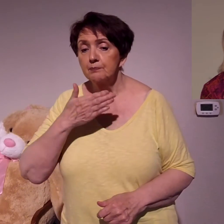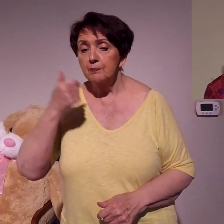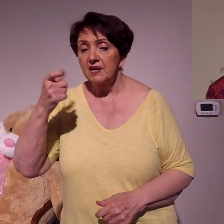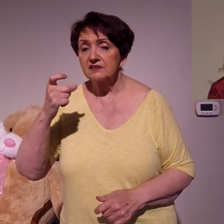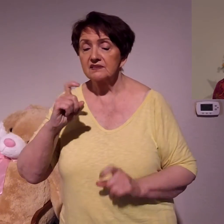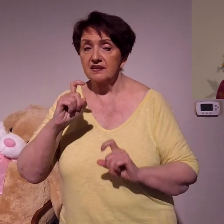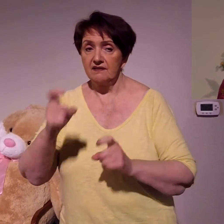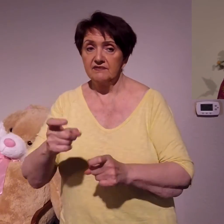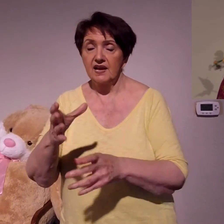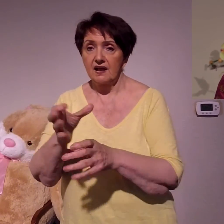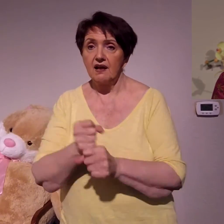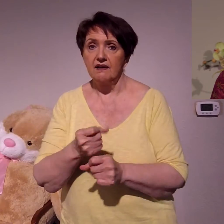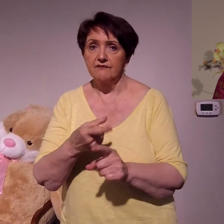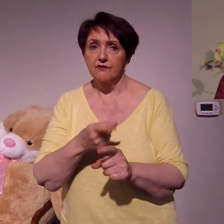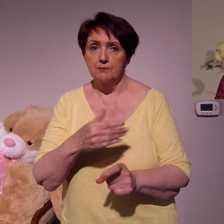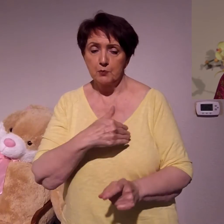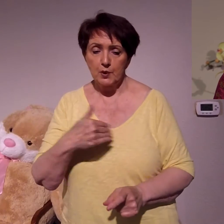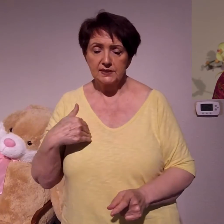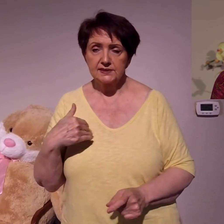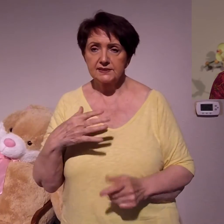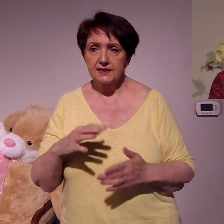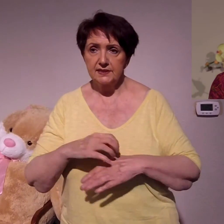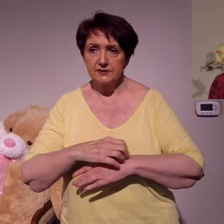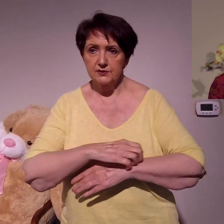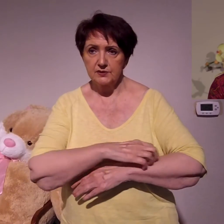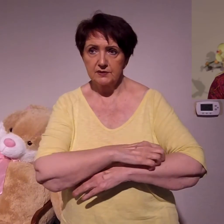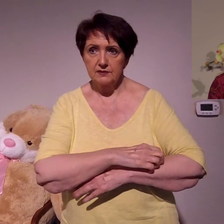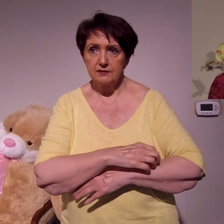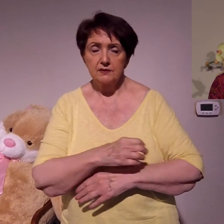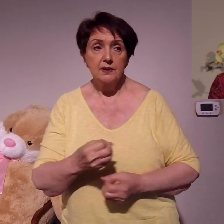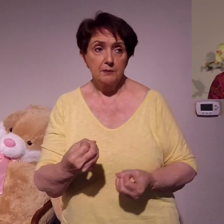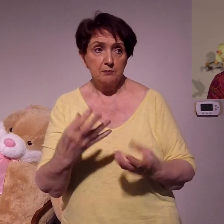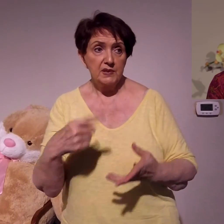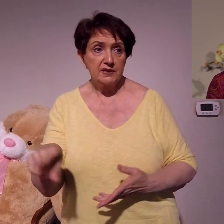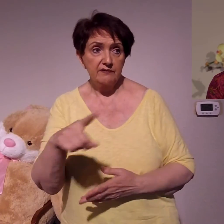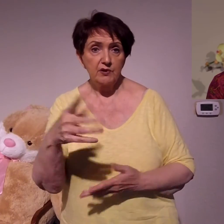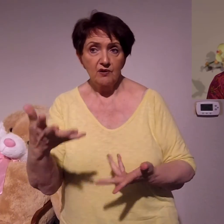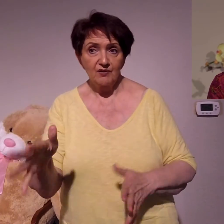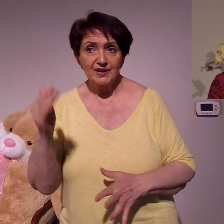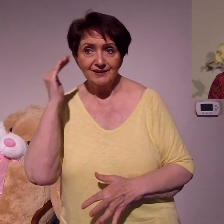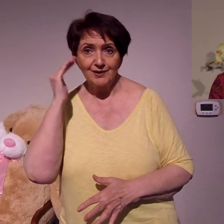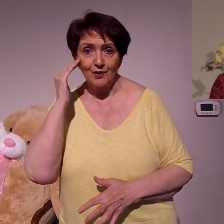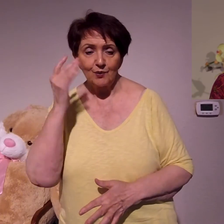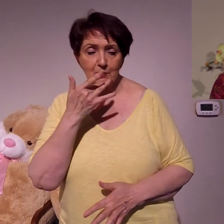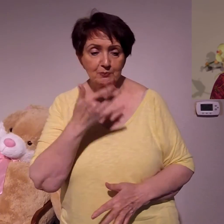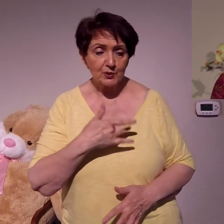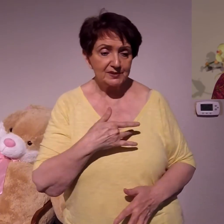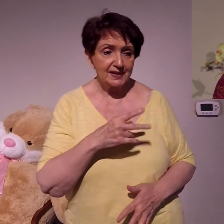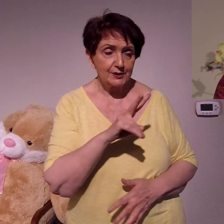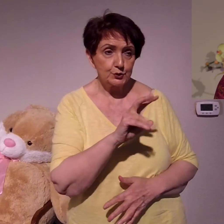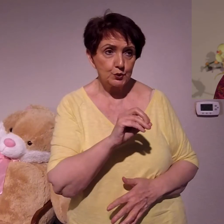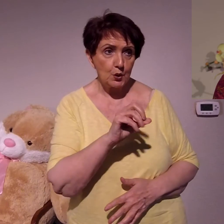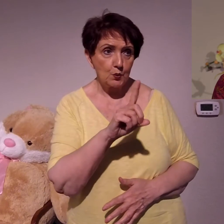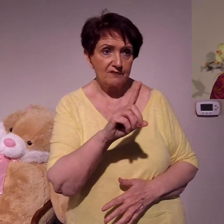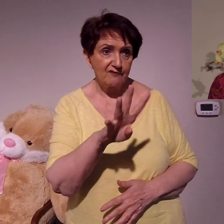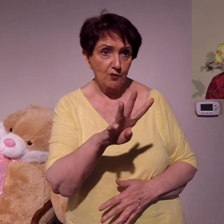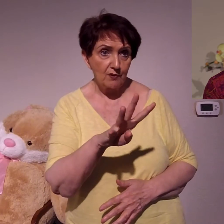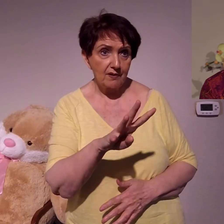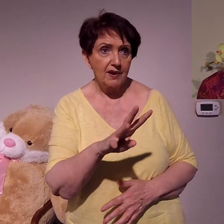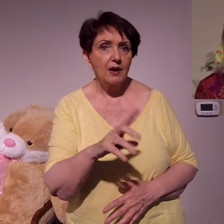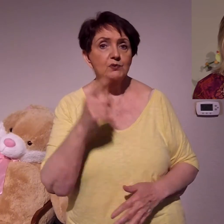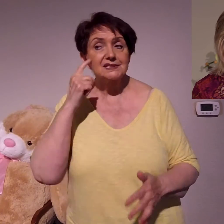complete for oneself. And I know you just used that word completes me, but I think you're using it in a particular way.